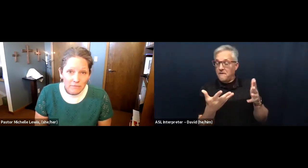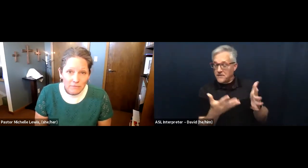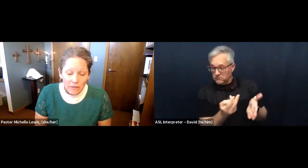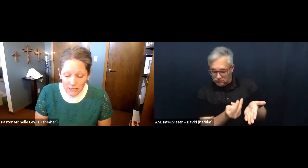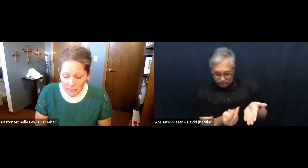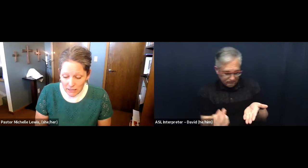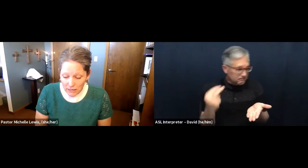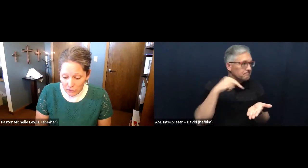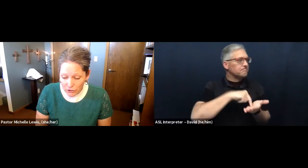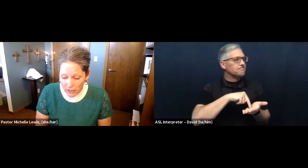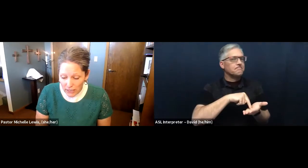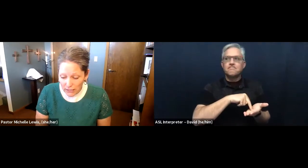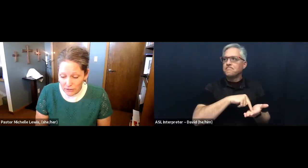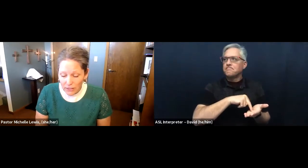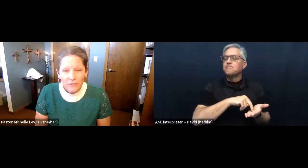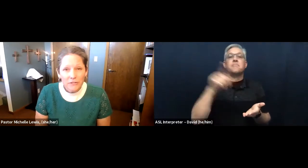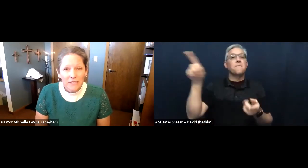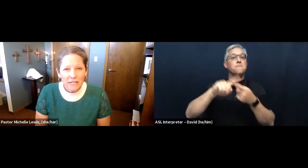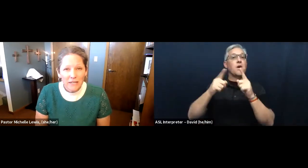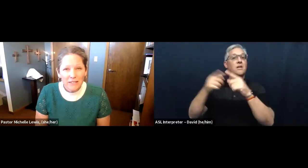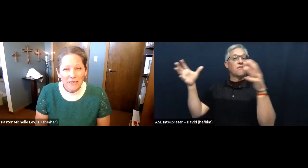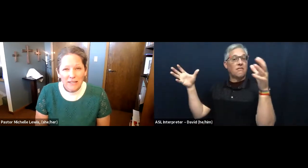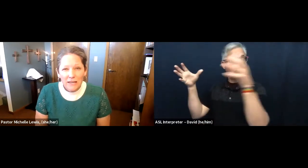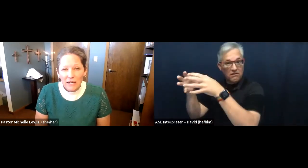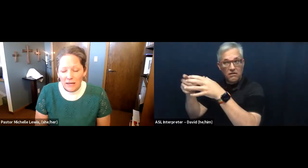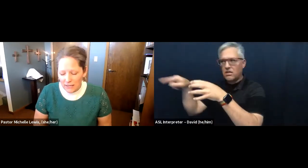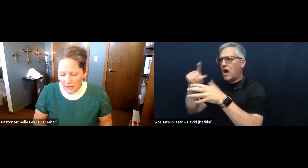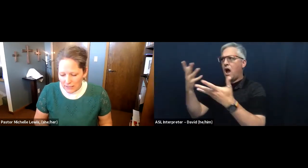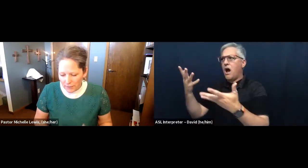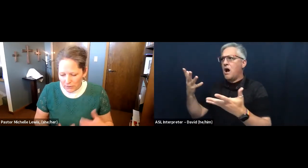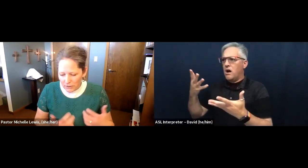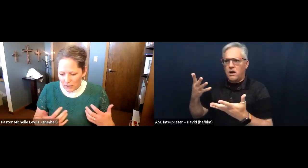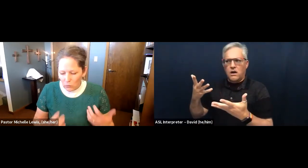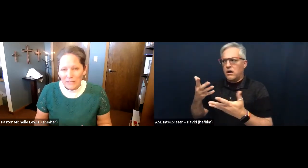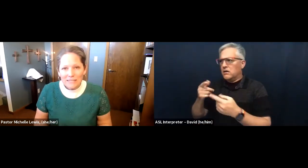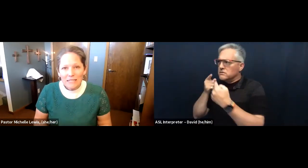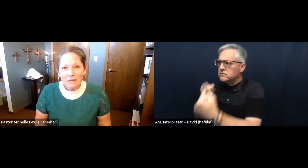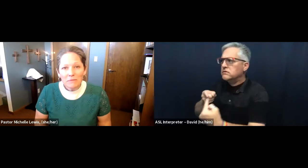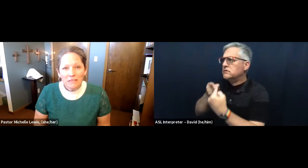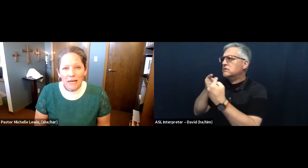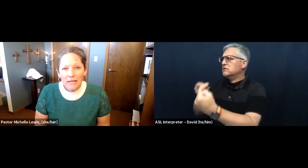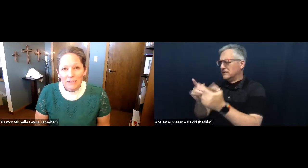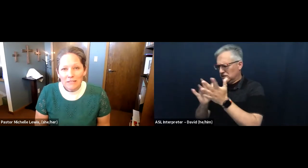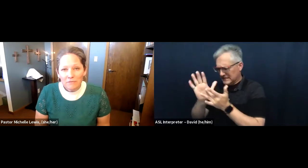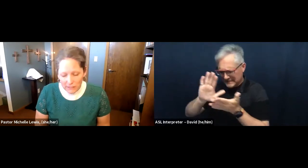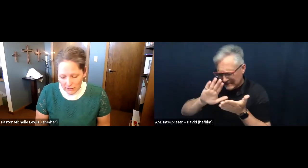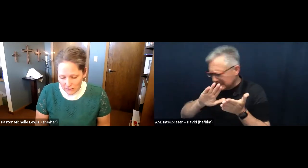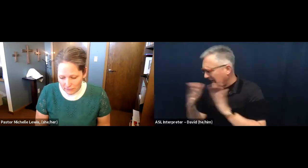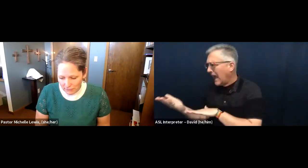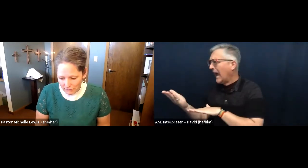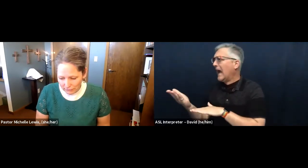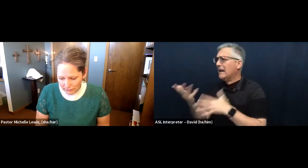friends as they are trying to understand and accept what seems like